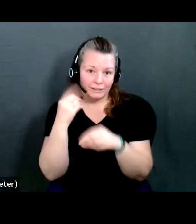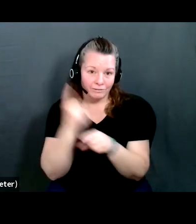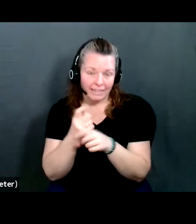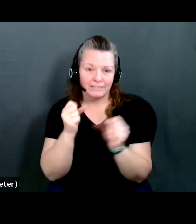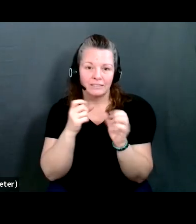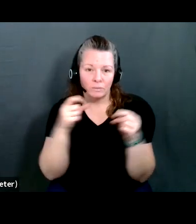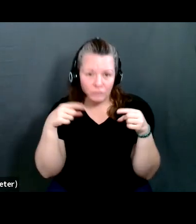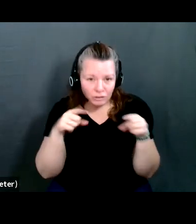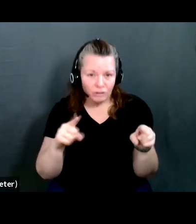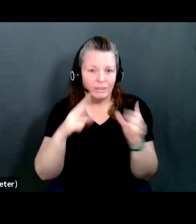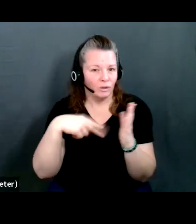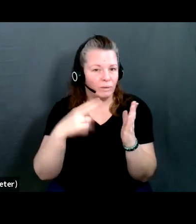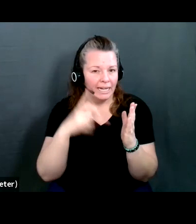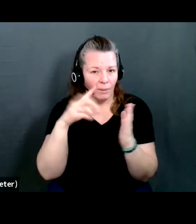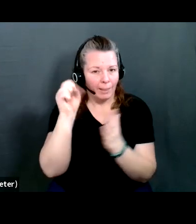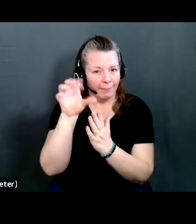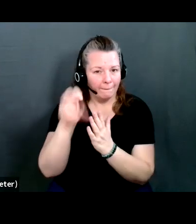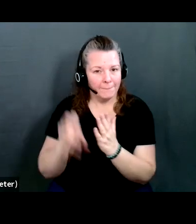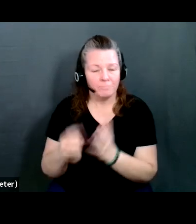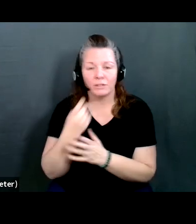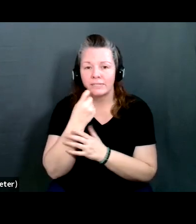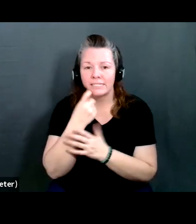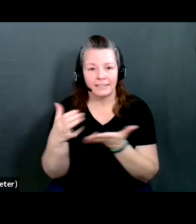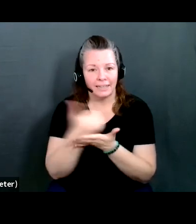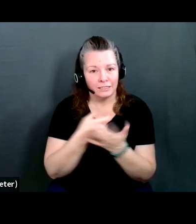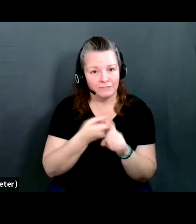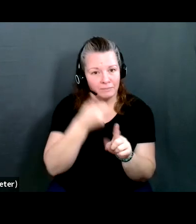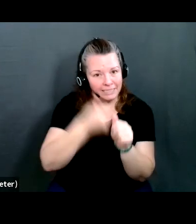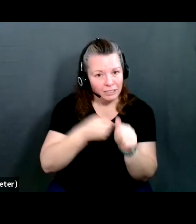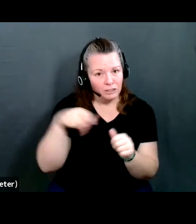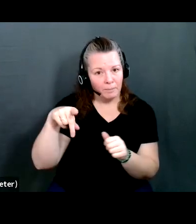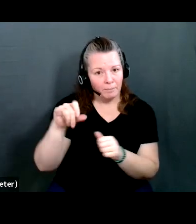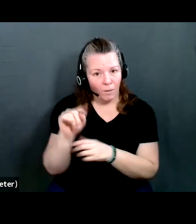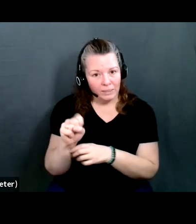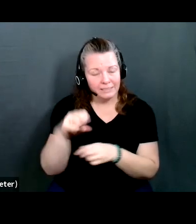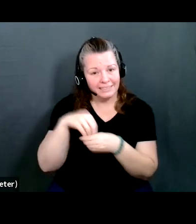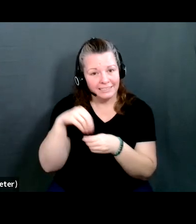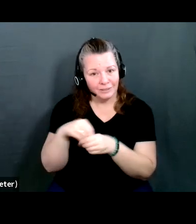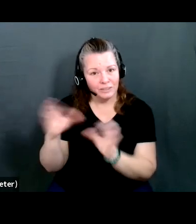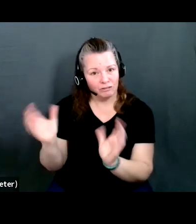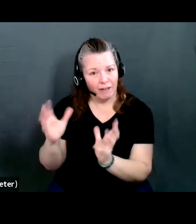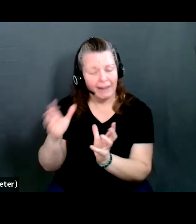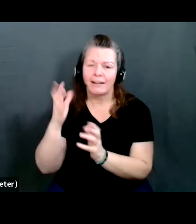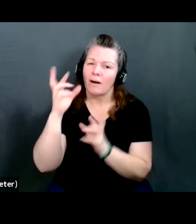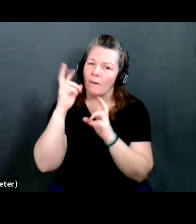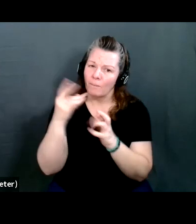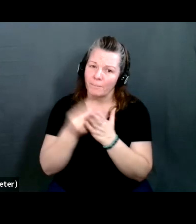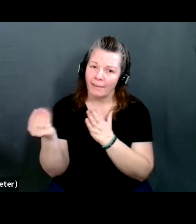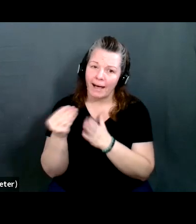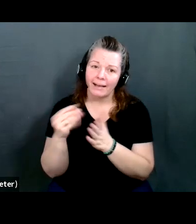recent poetry collections by each of the poets into the chat. And I do hope that you'll buy a copy of their book, preferably at